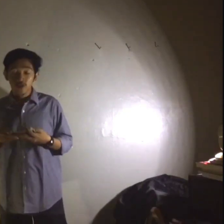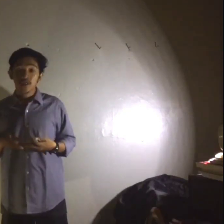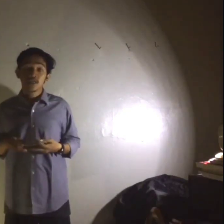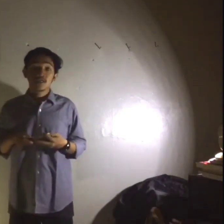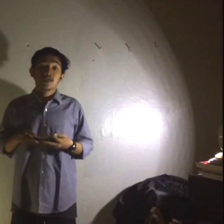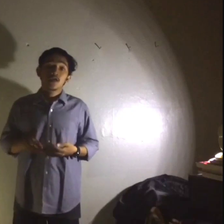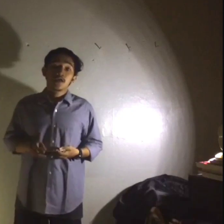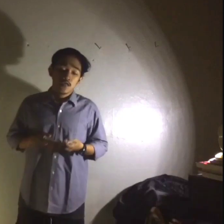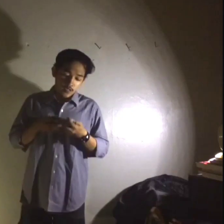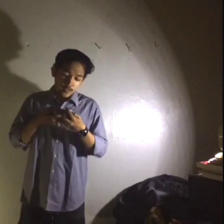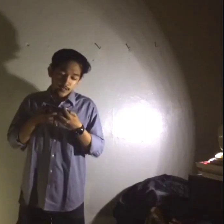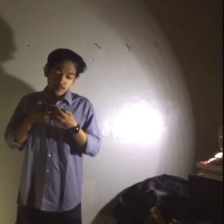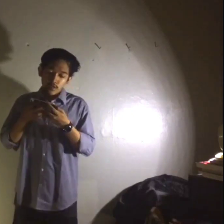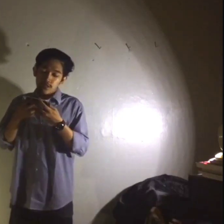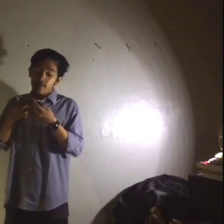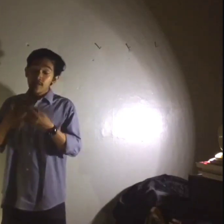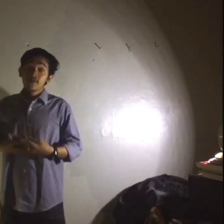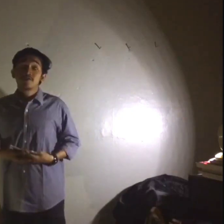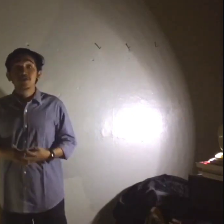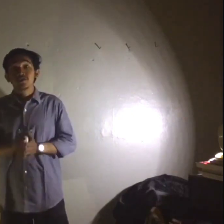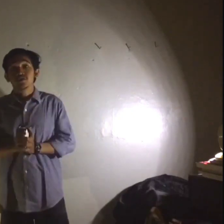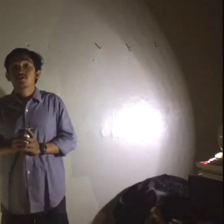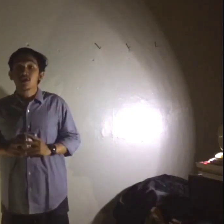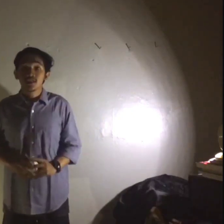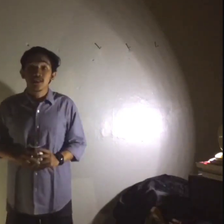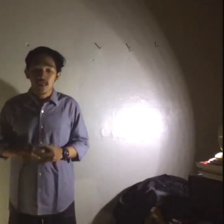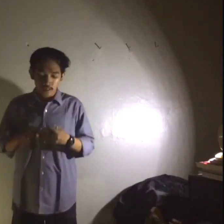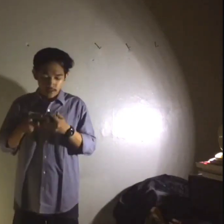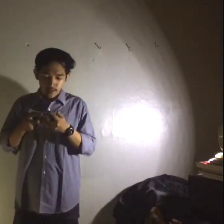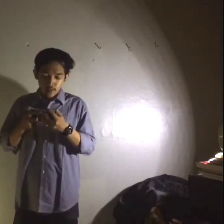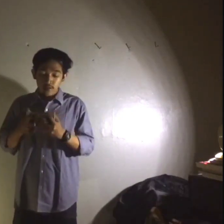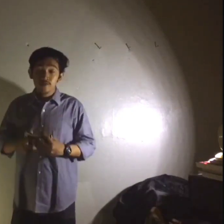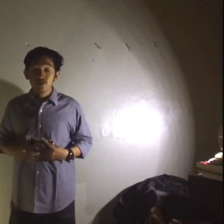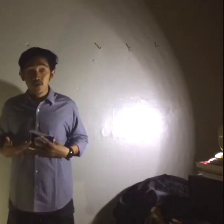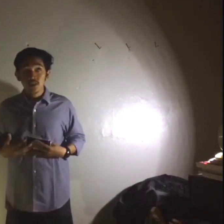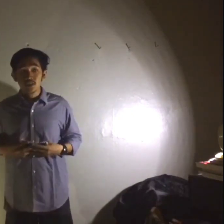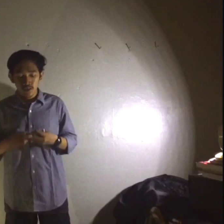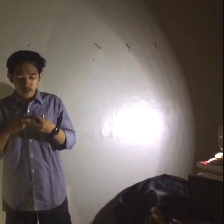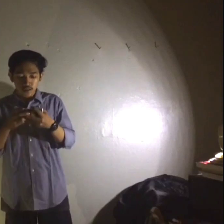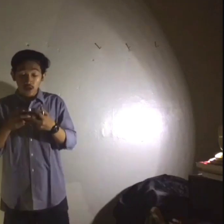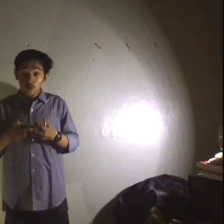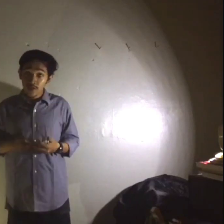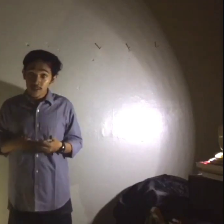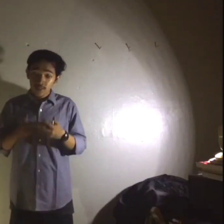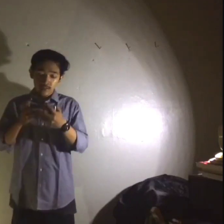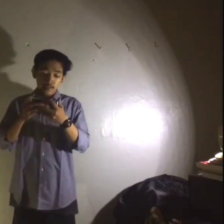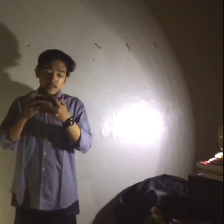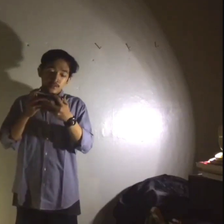Okay, in today's event, we have several agenda. The first one is opening,